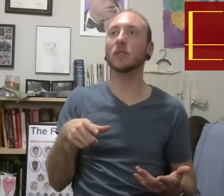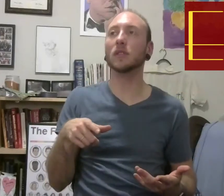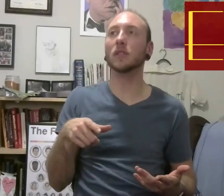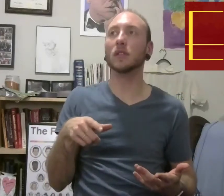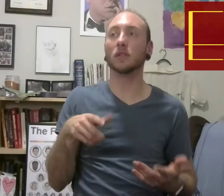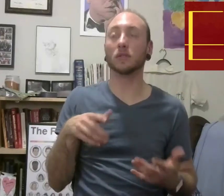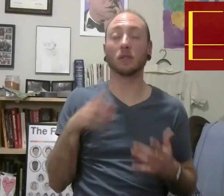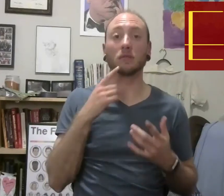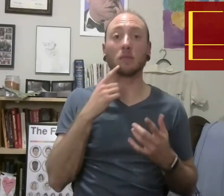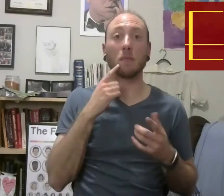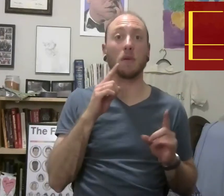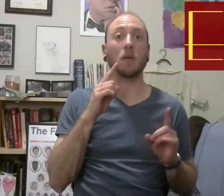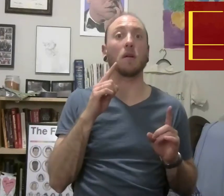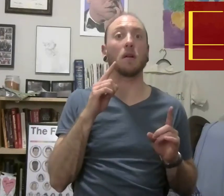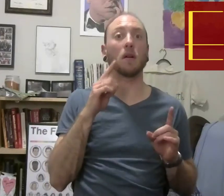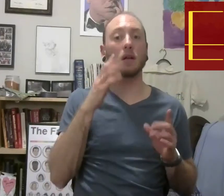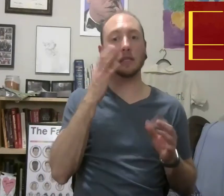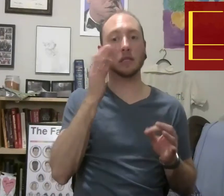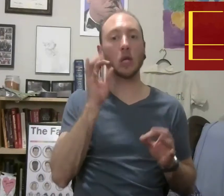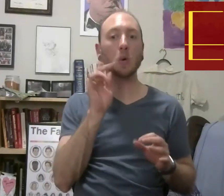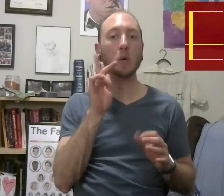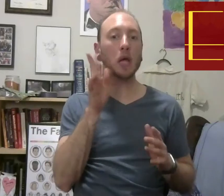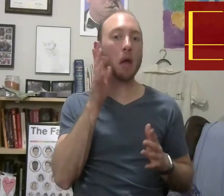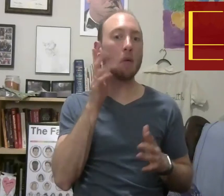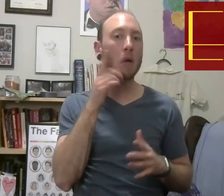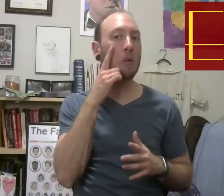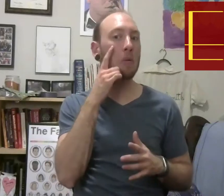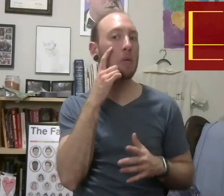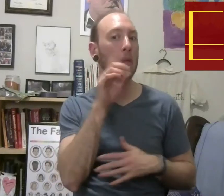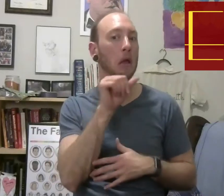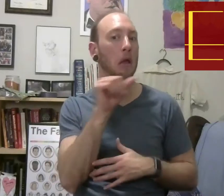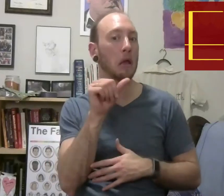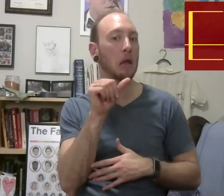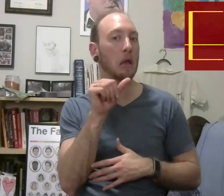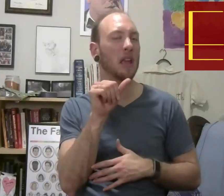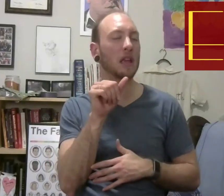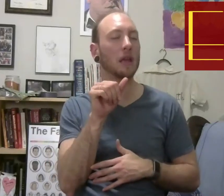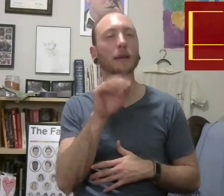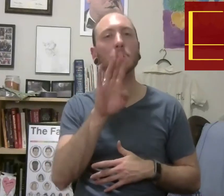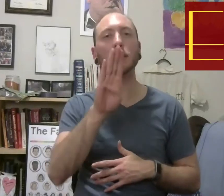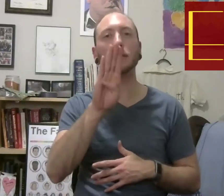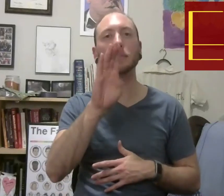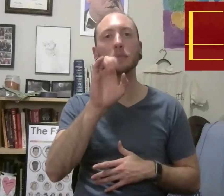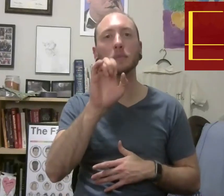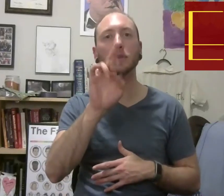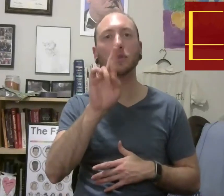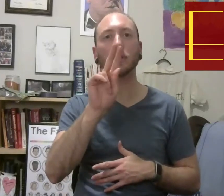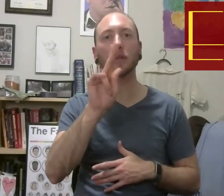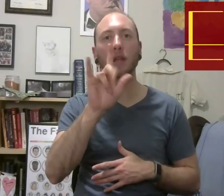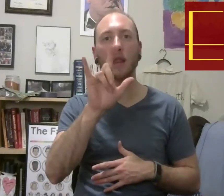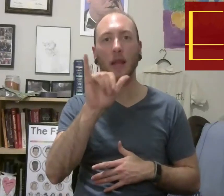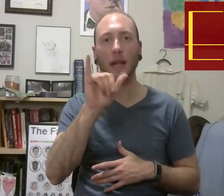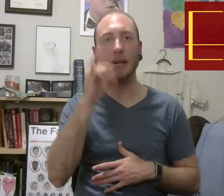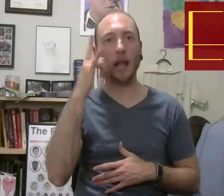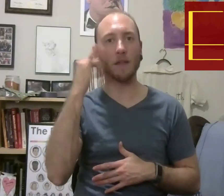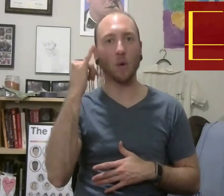check out a meeting in Berkeley. I had some friends who had gotten sober through AA, or like friends of